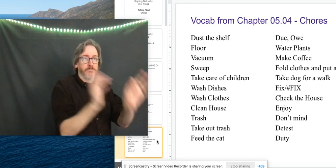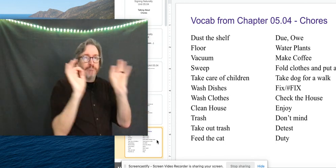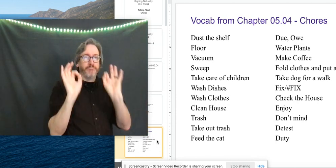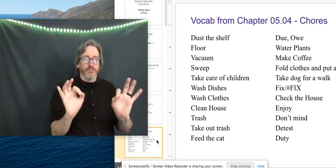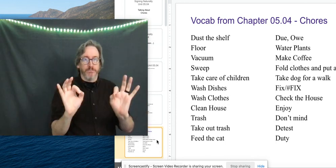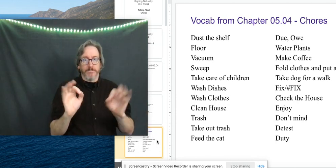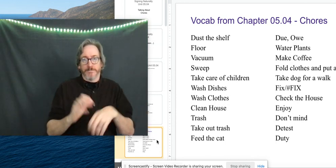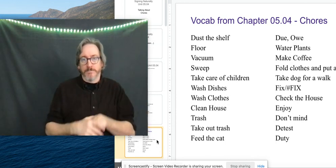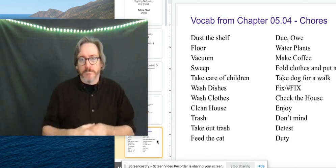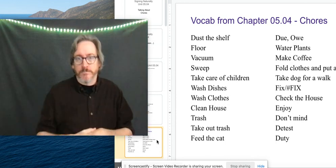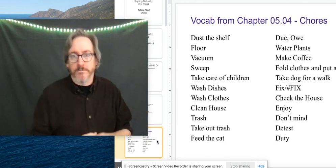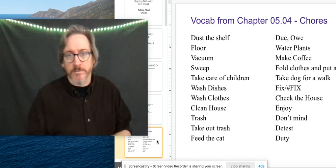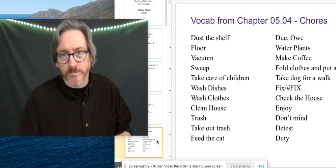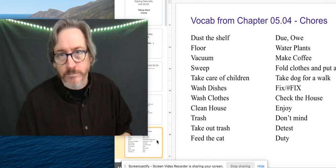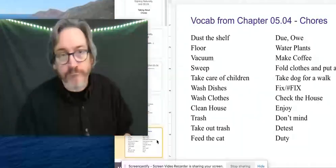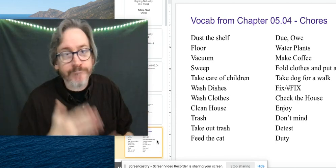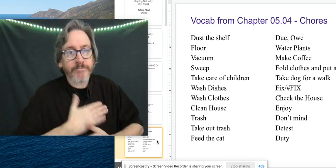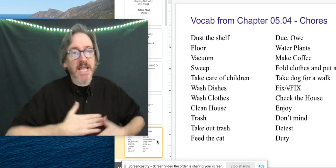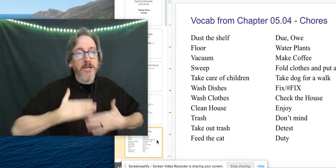Lock.